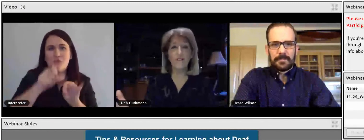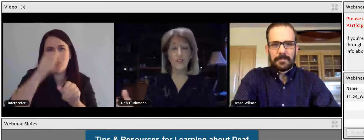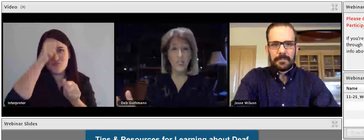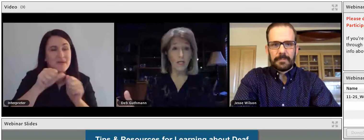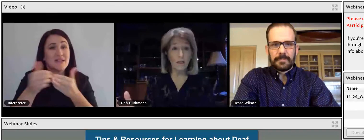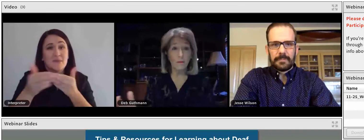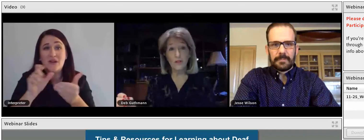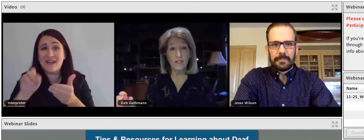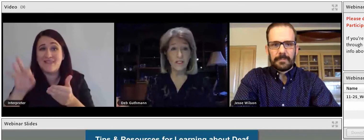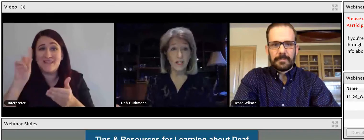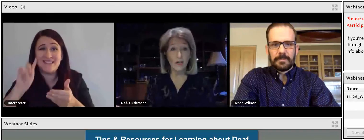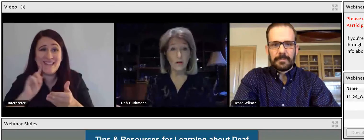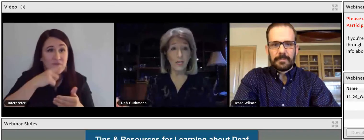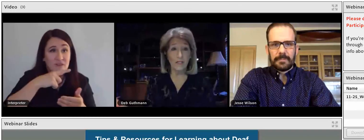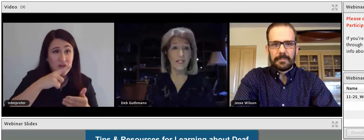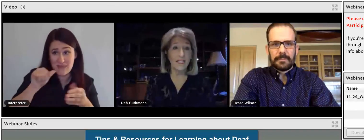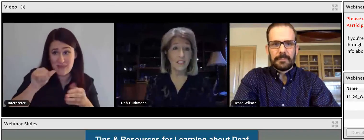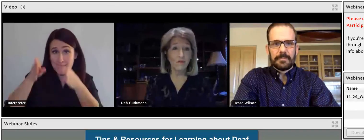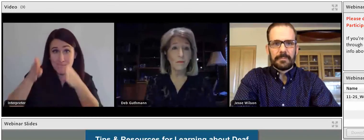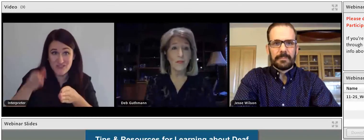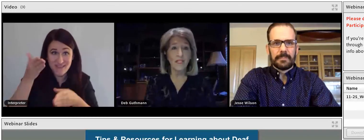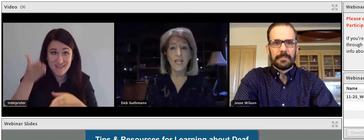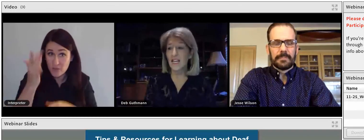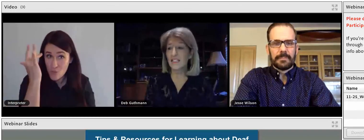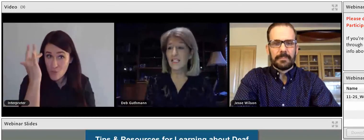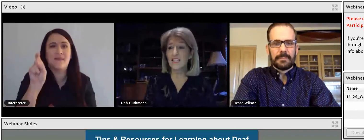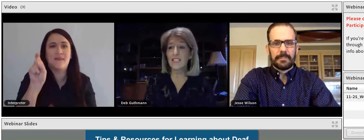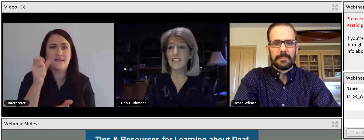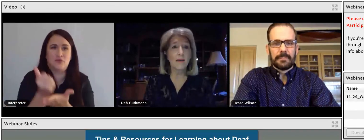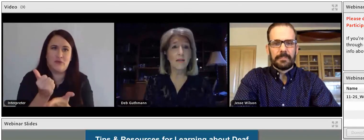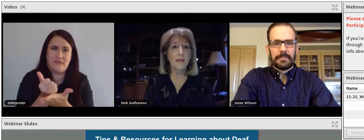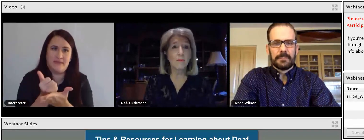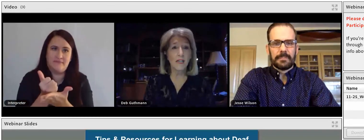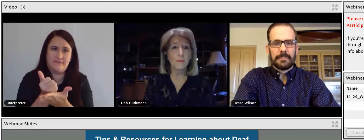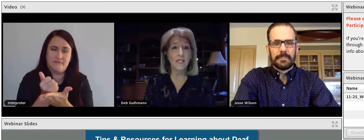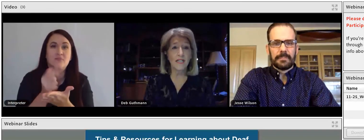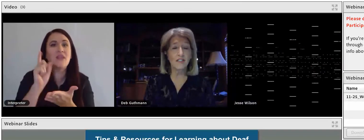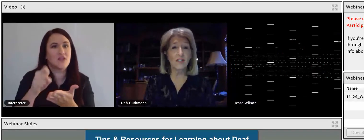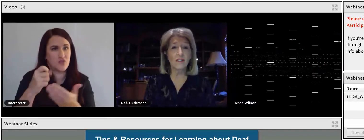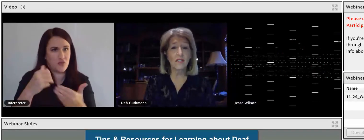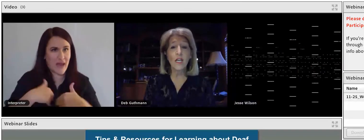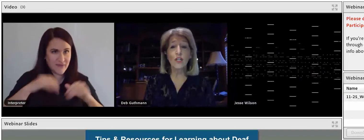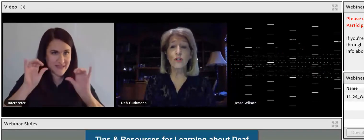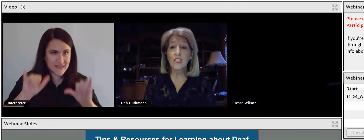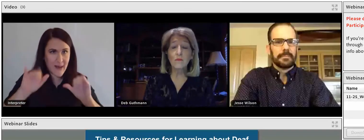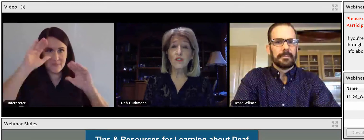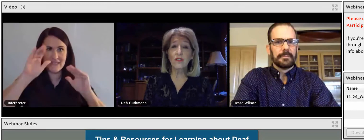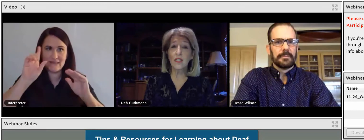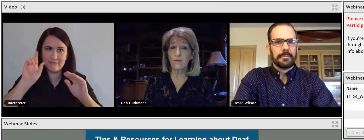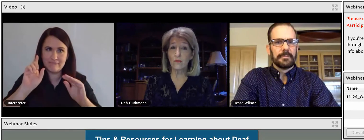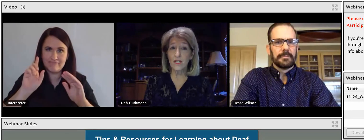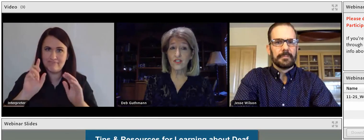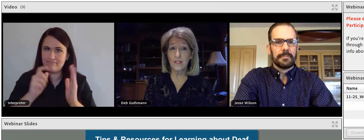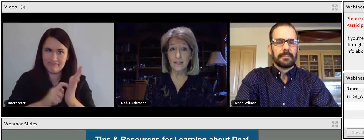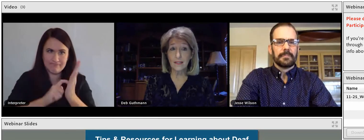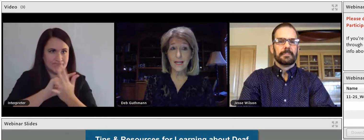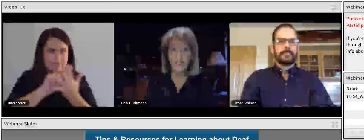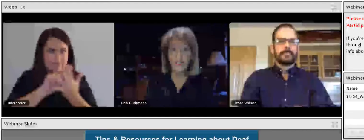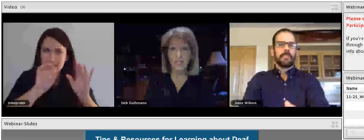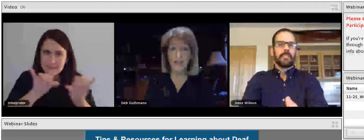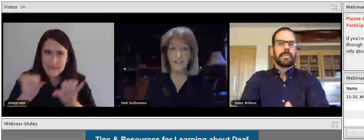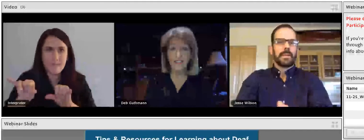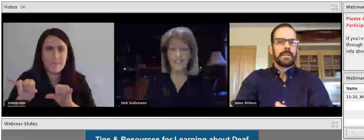regardless of deaf or hearing, the person's there because they need treatment, and they need to have the same expectations. You need to make sure the